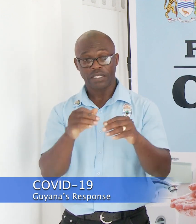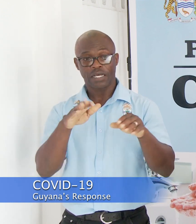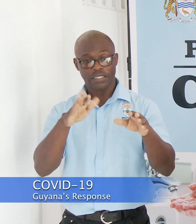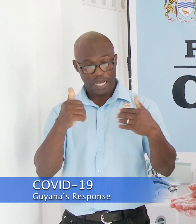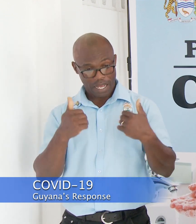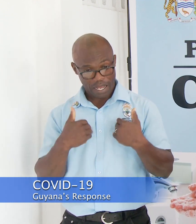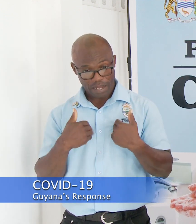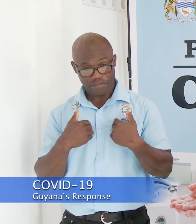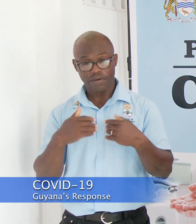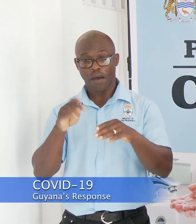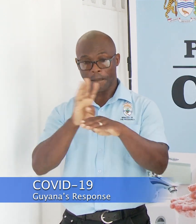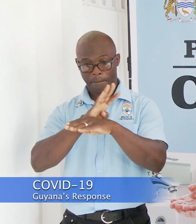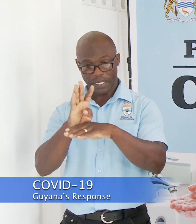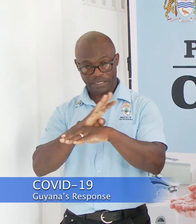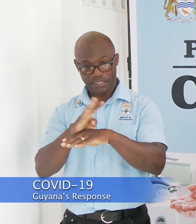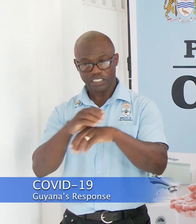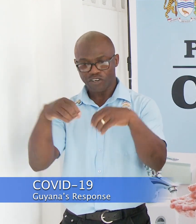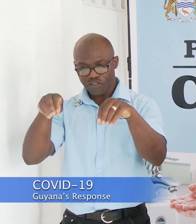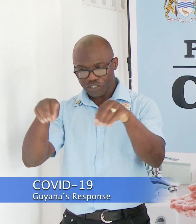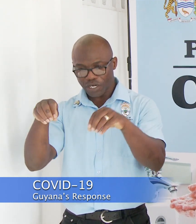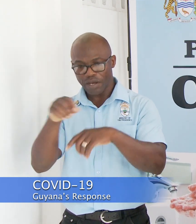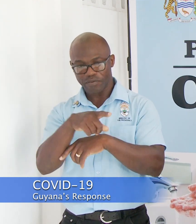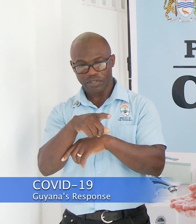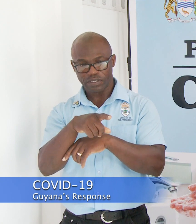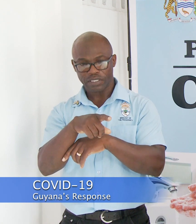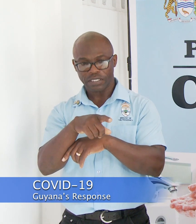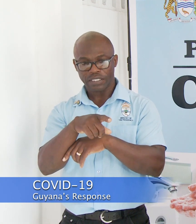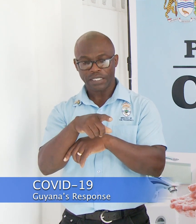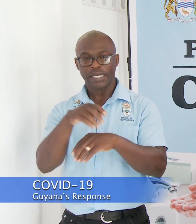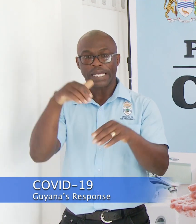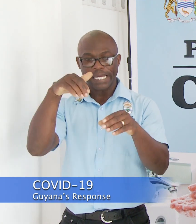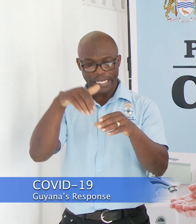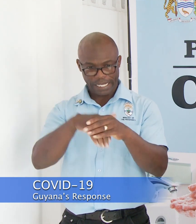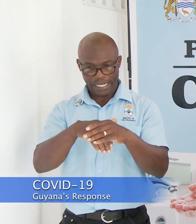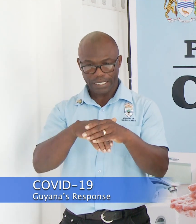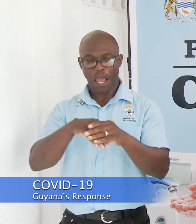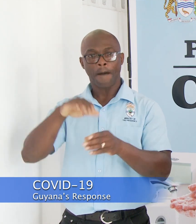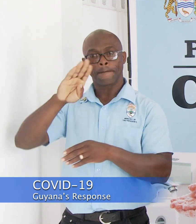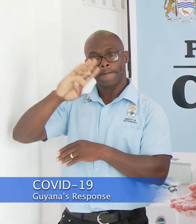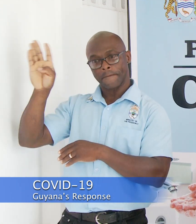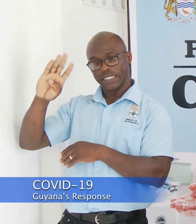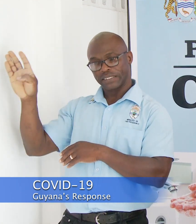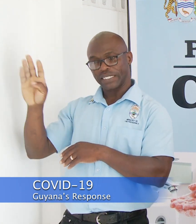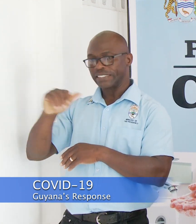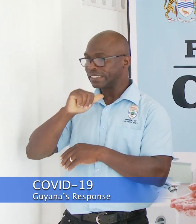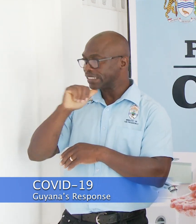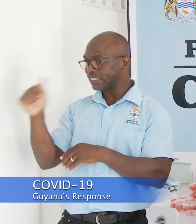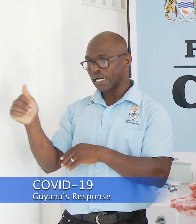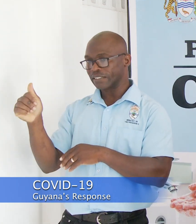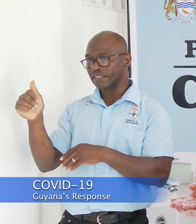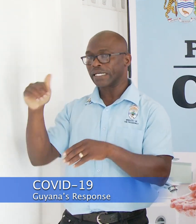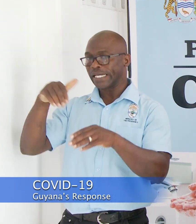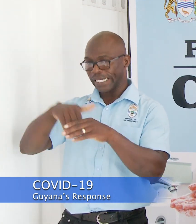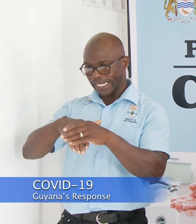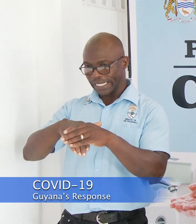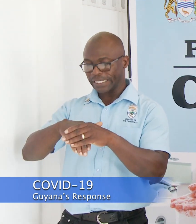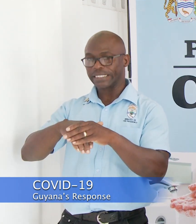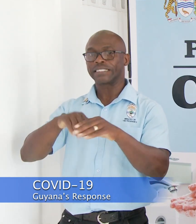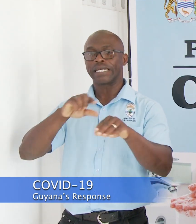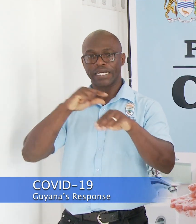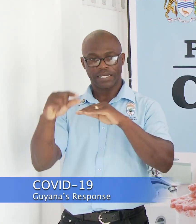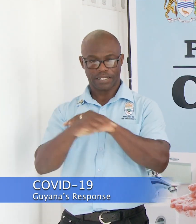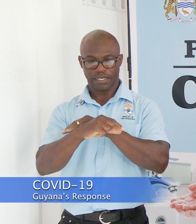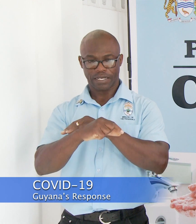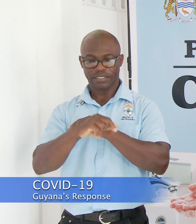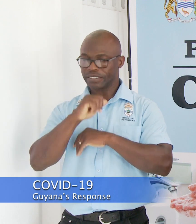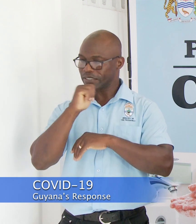in Letim is under quarantine in Brazil, not Guyana. I repeat,